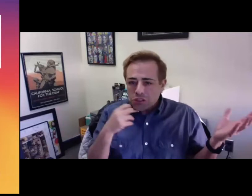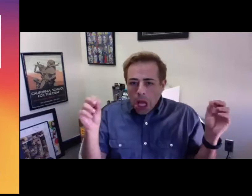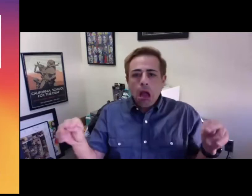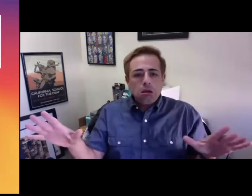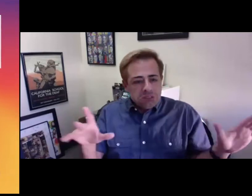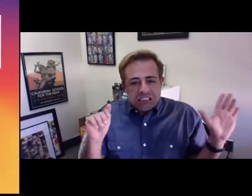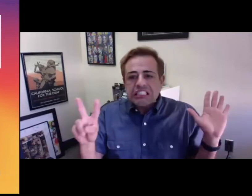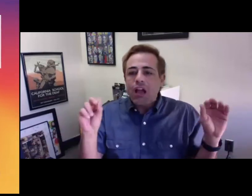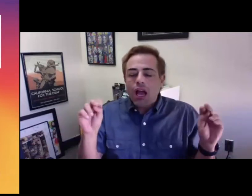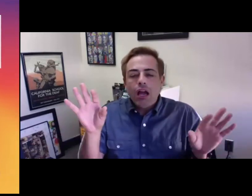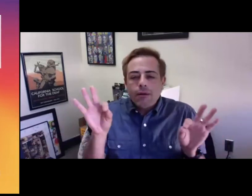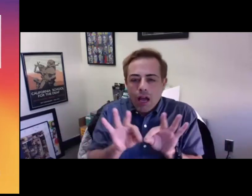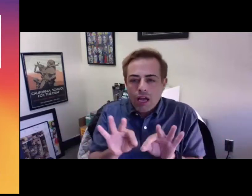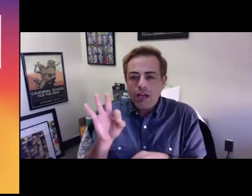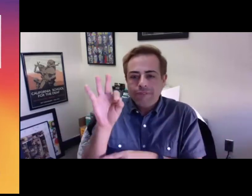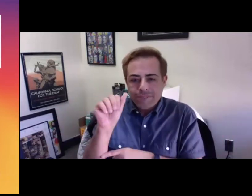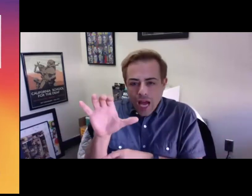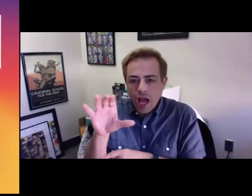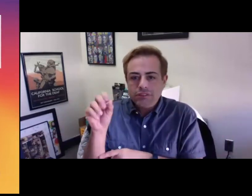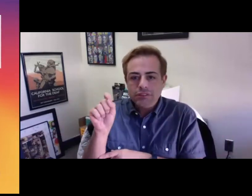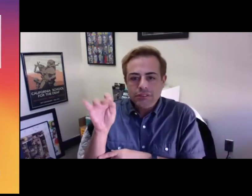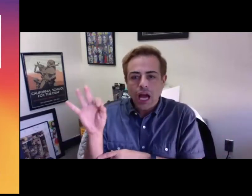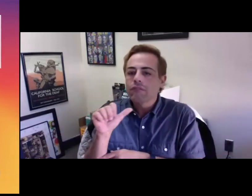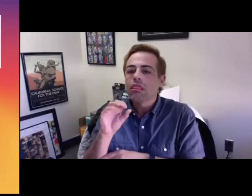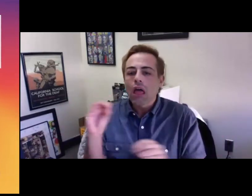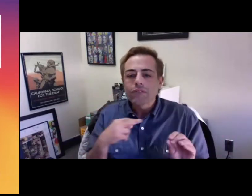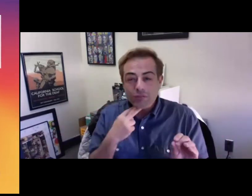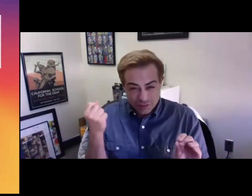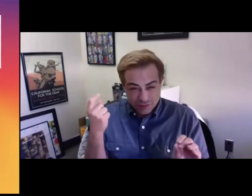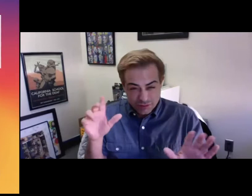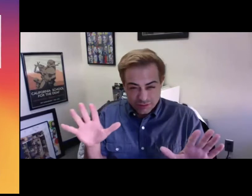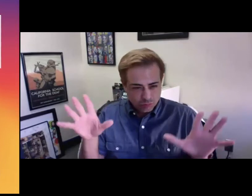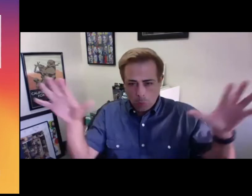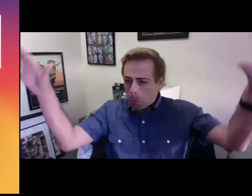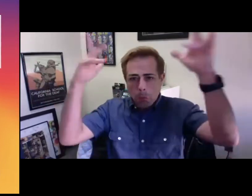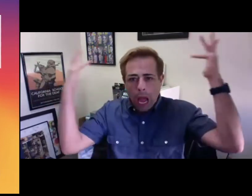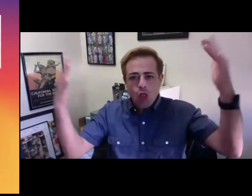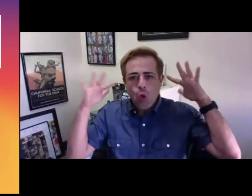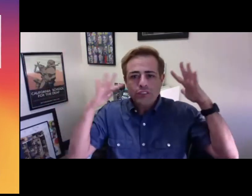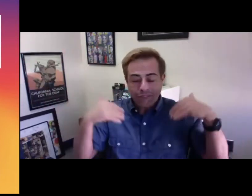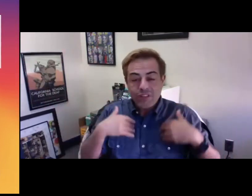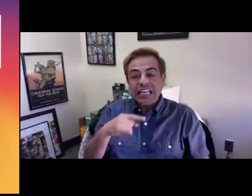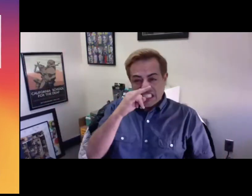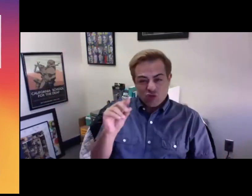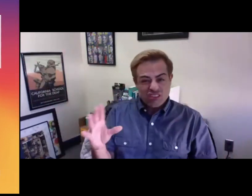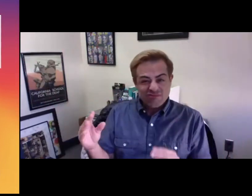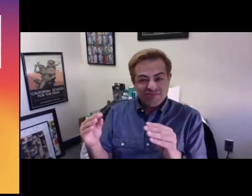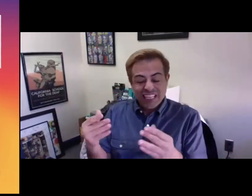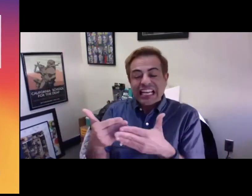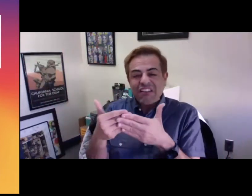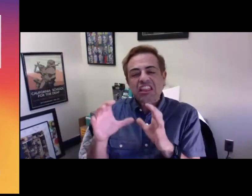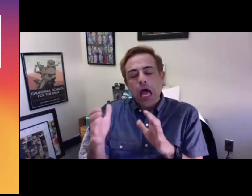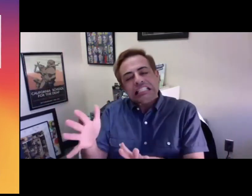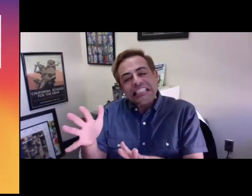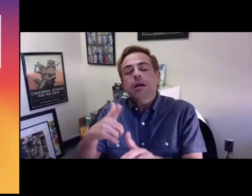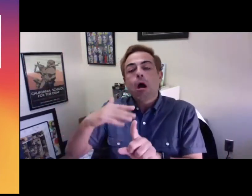classrooms. Some people use their voices, but the faculty and staff does not use their